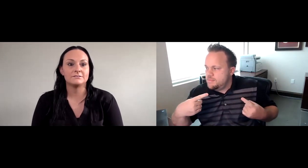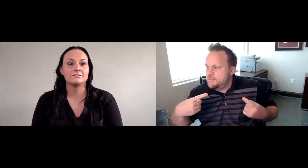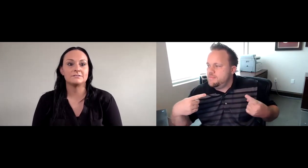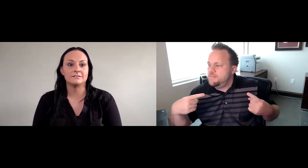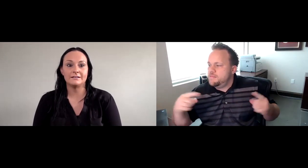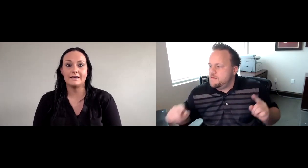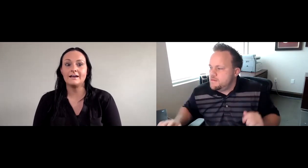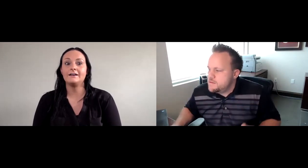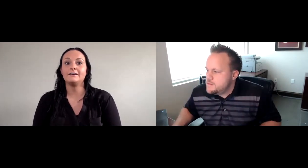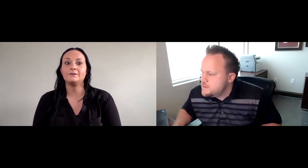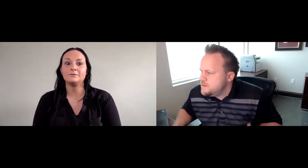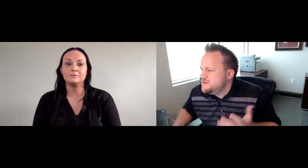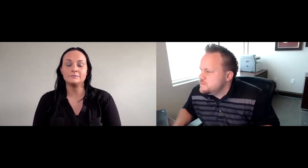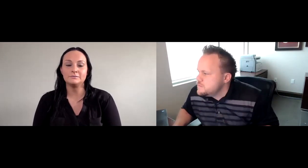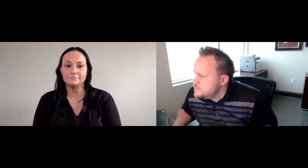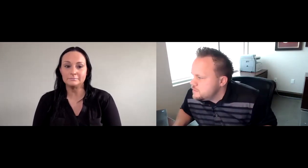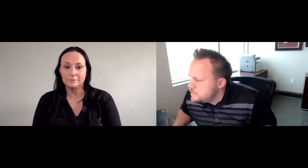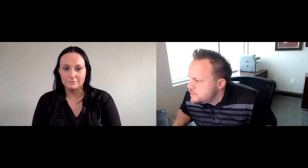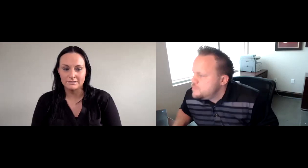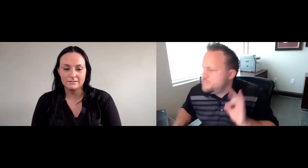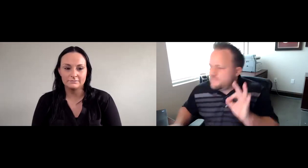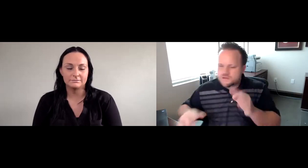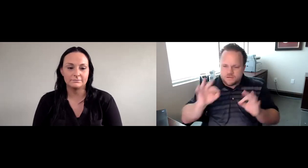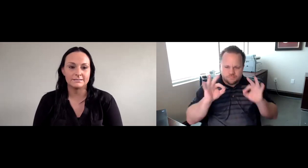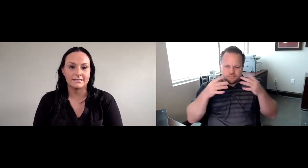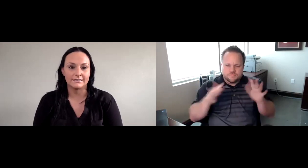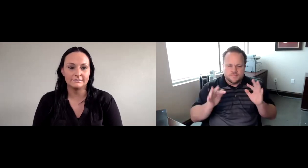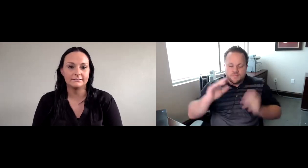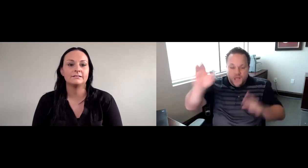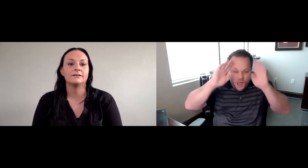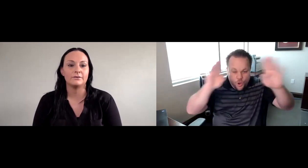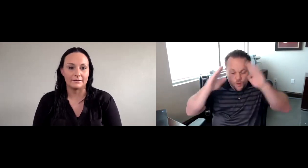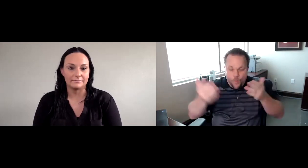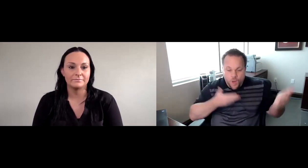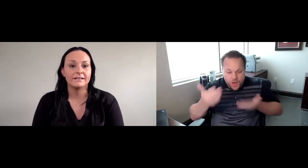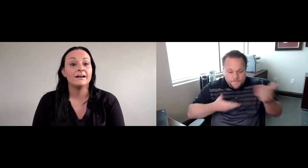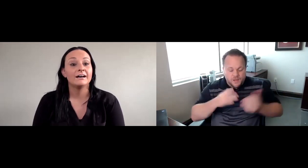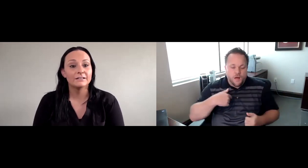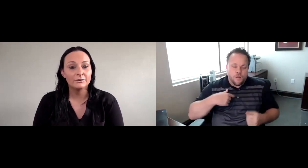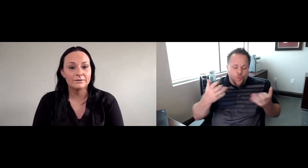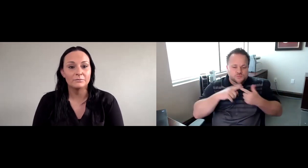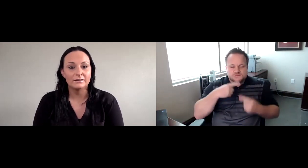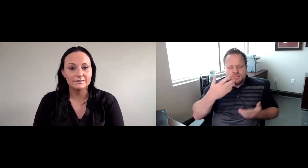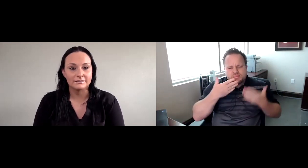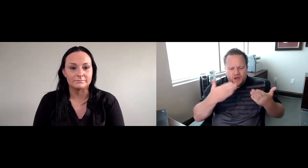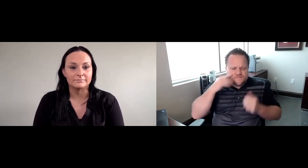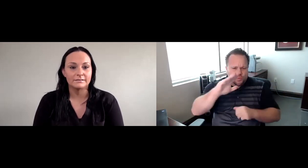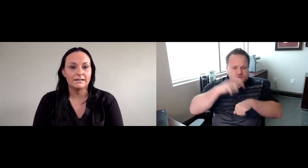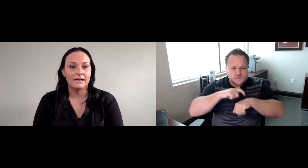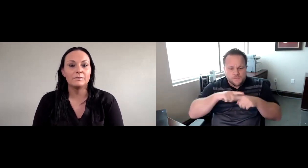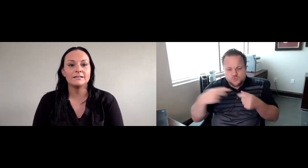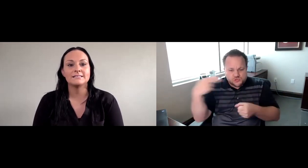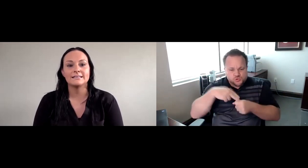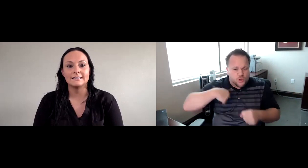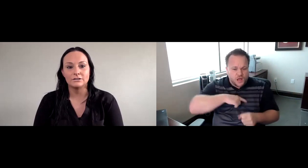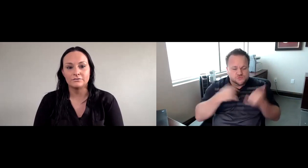It's now posted. Oh, 1 second. Okay. Hello and welcome. I wanted to say thank you for your